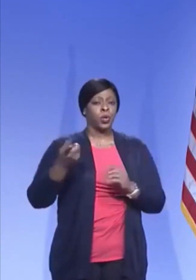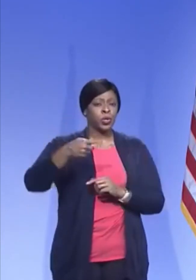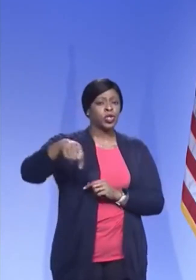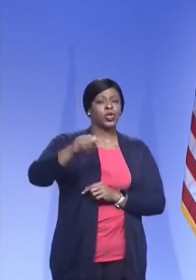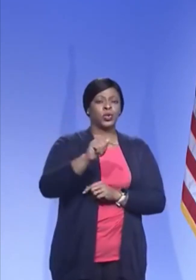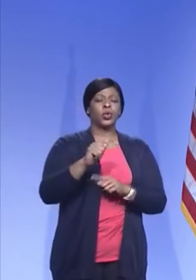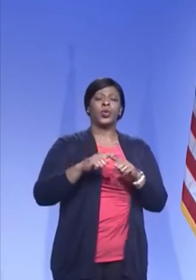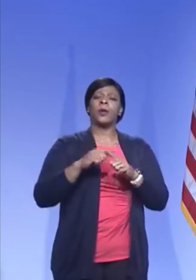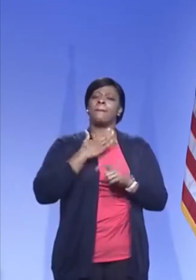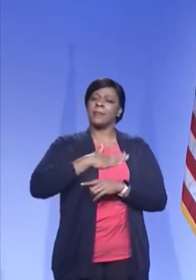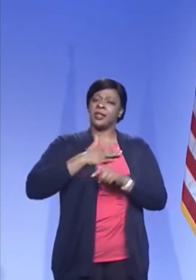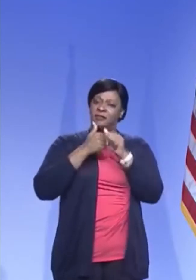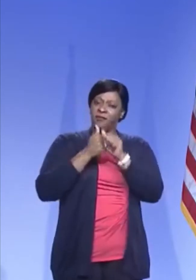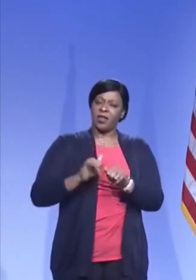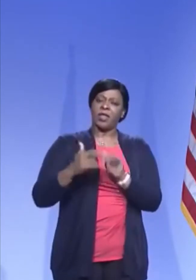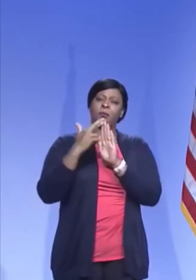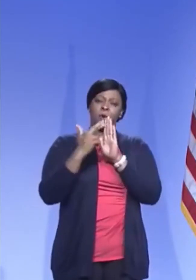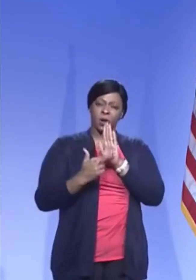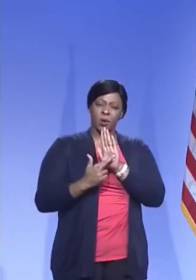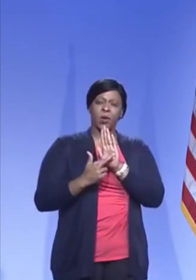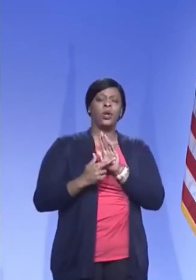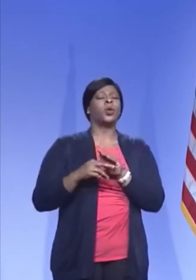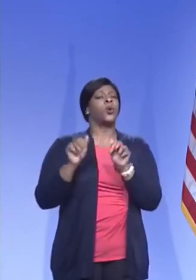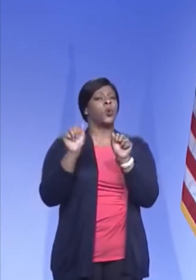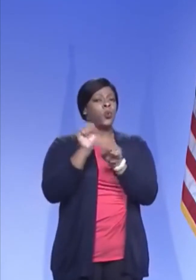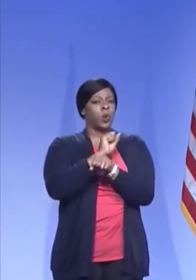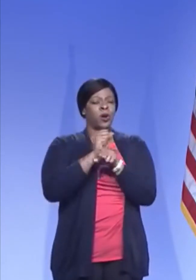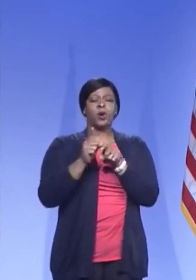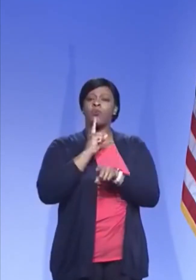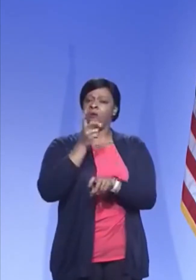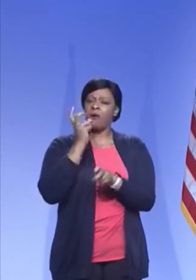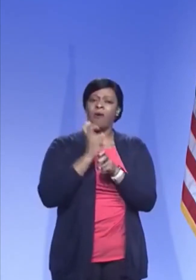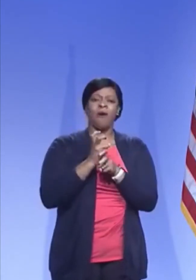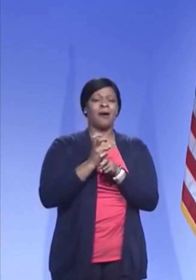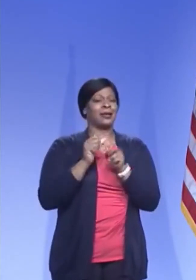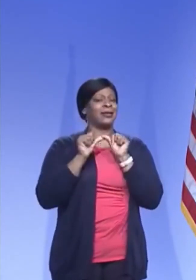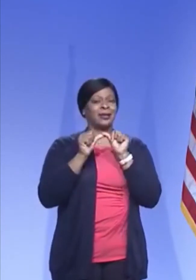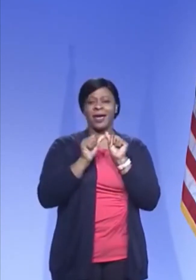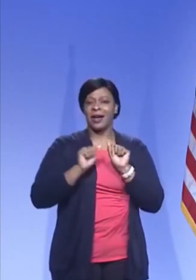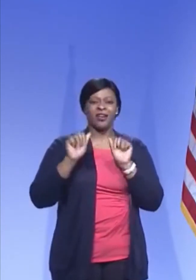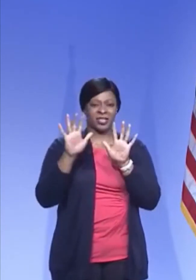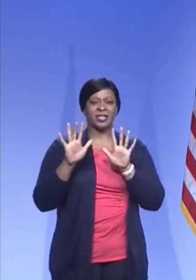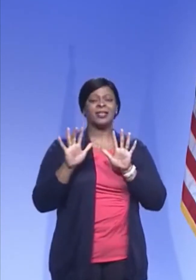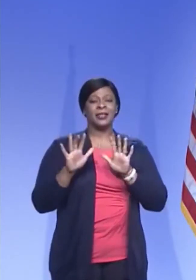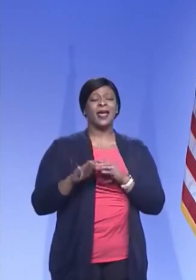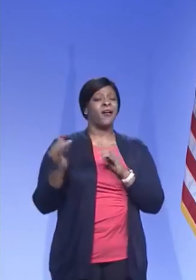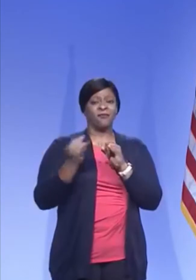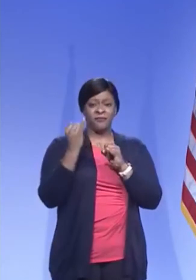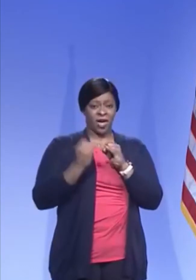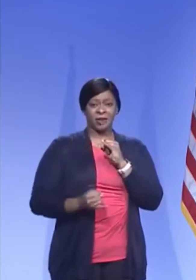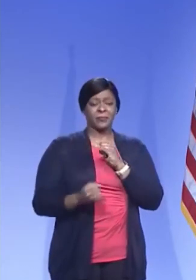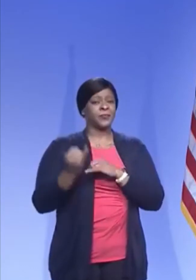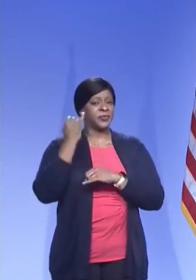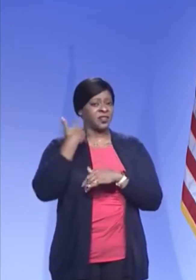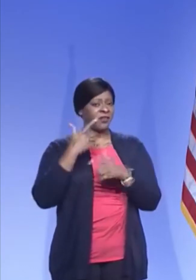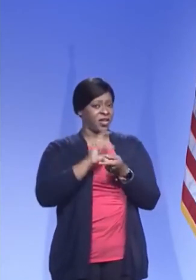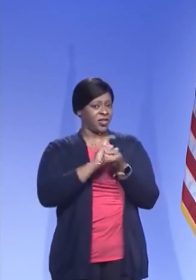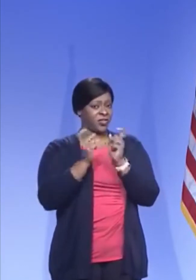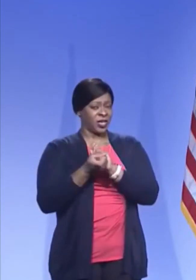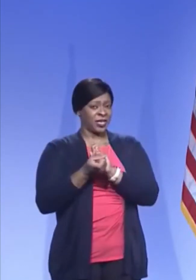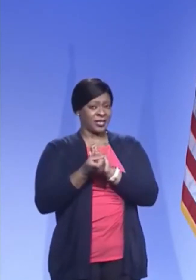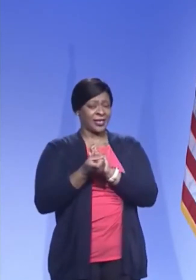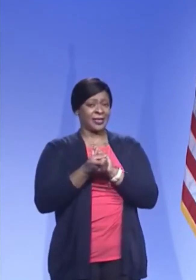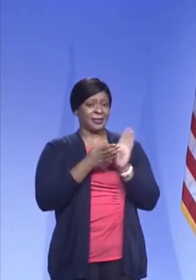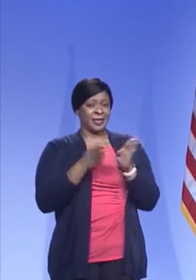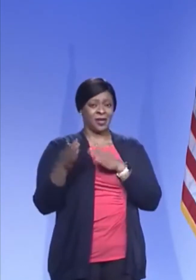to please follow those protocols and to work hard and tirelessly. Finally, if I may change hats for a moment,